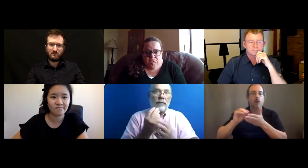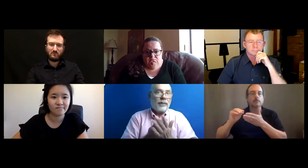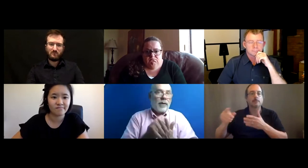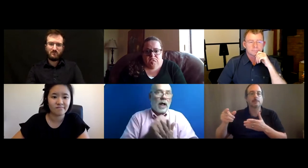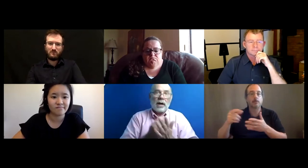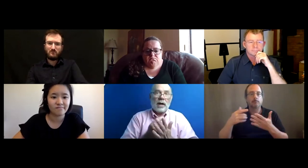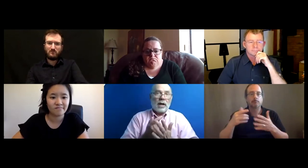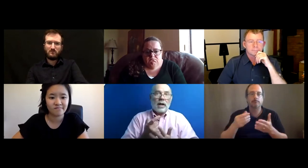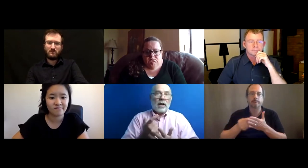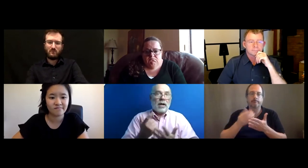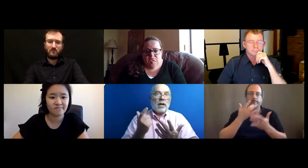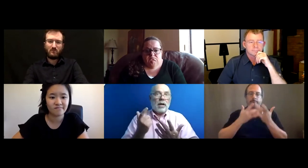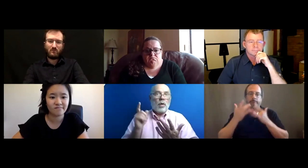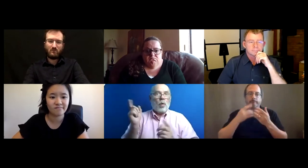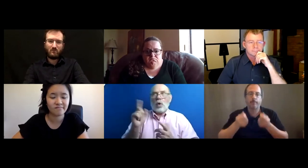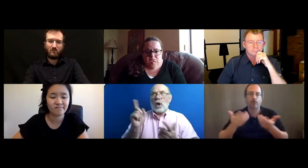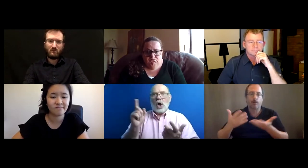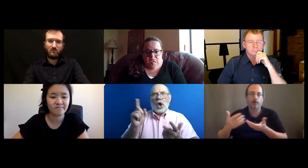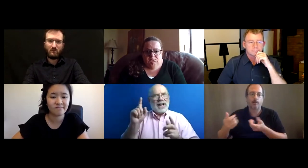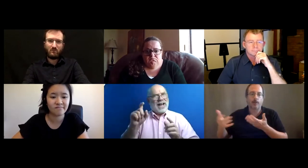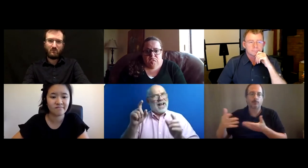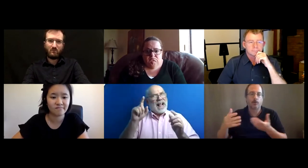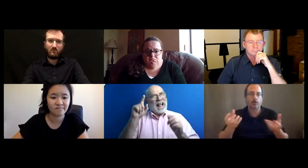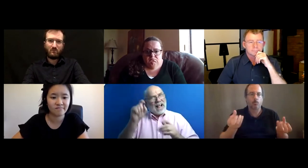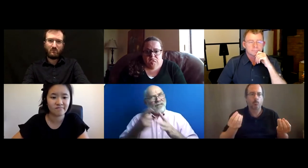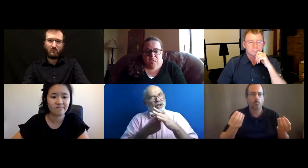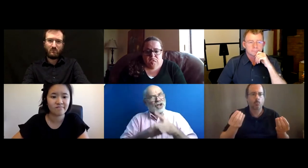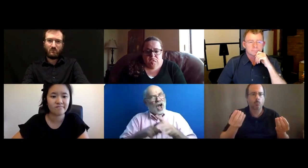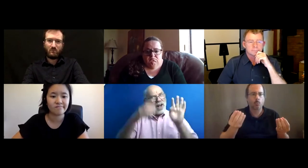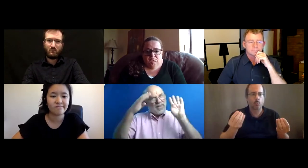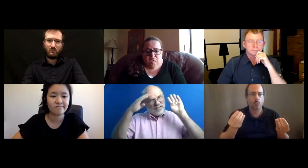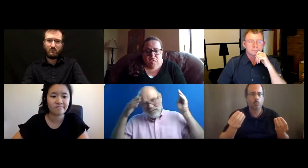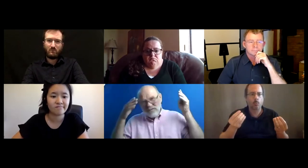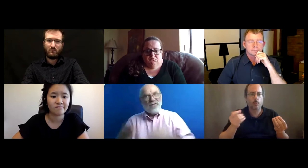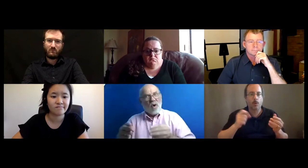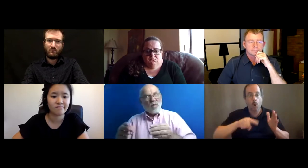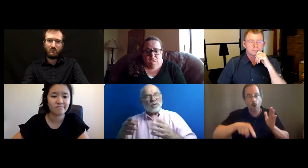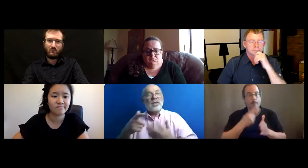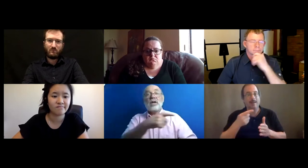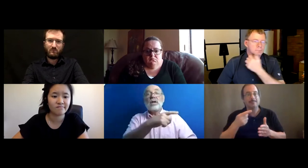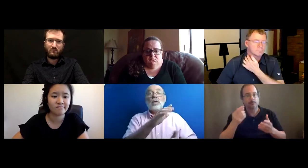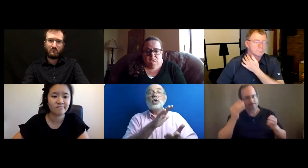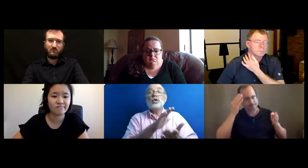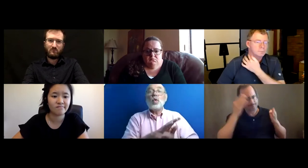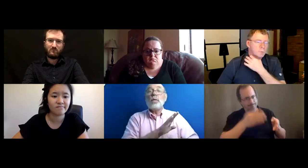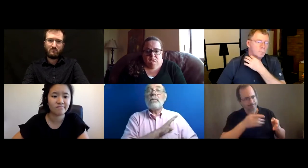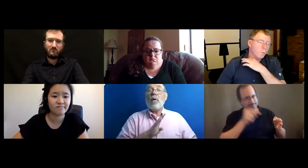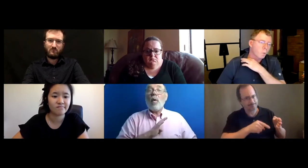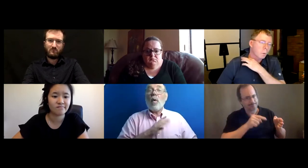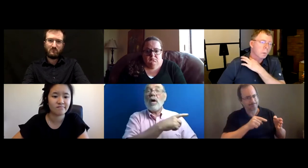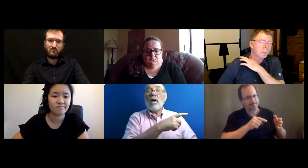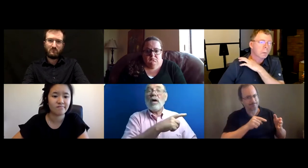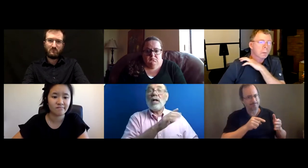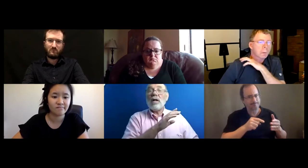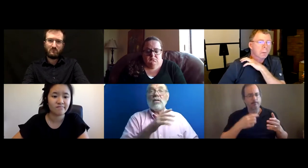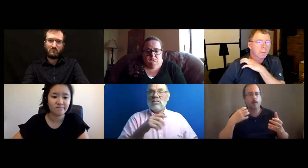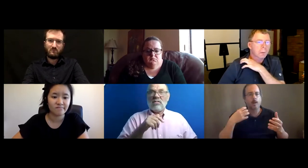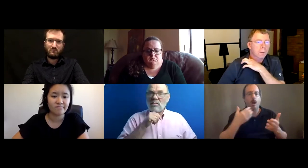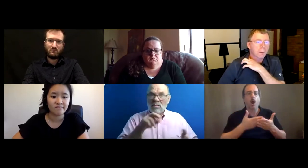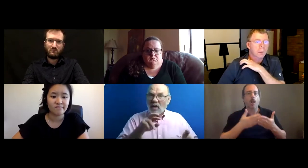that. Agencies are grossly underfunded at this point, and they've had to shift their focus. For